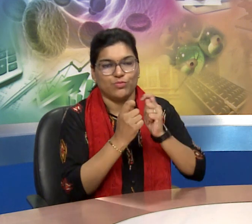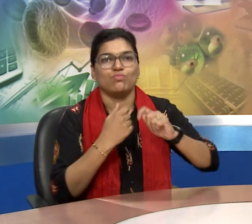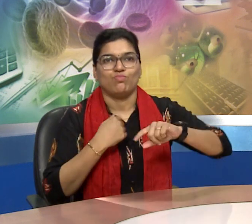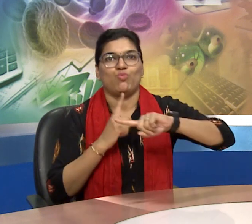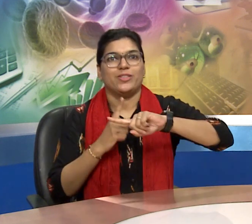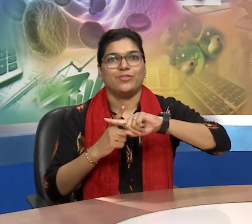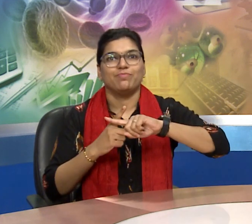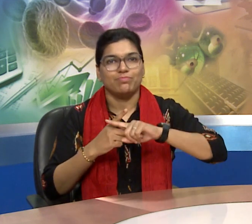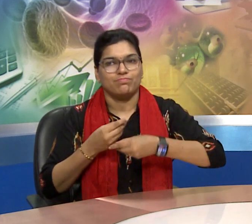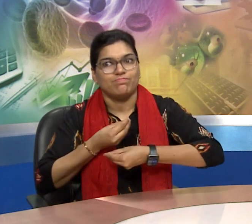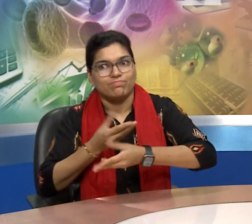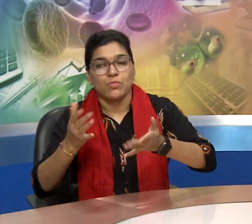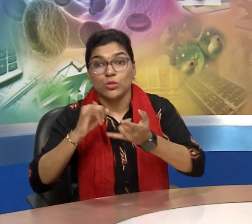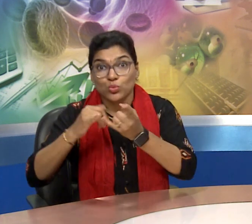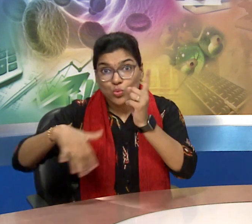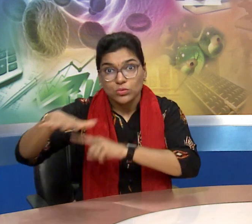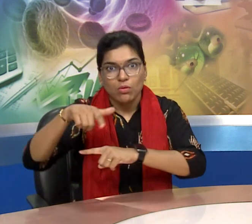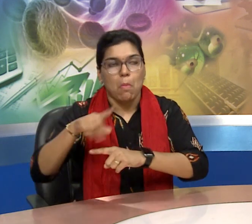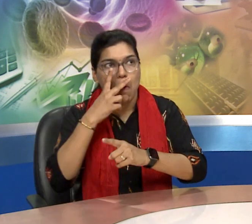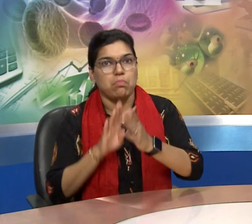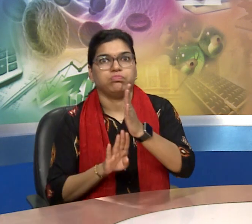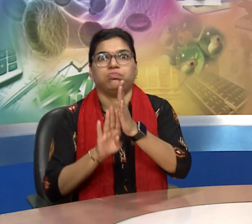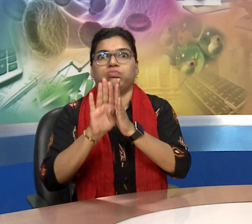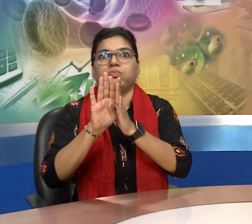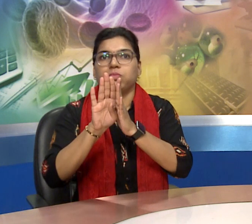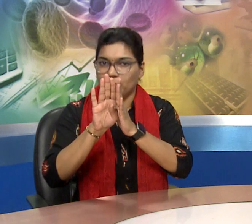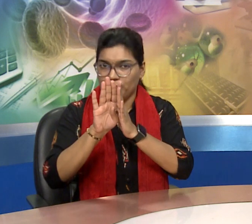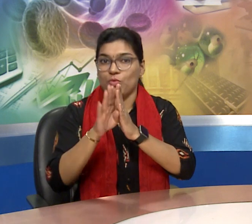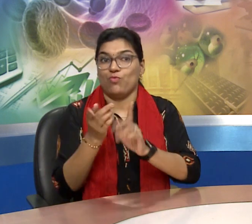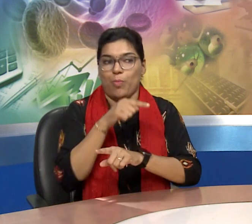So for all this, library plays a very important role.